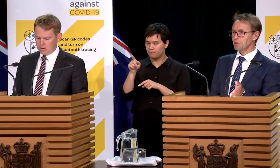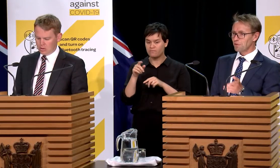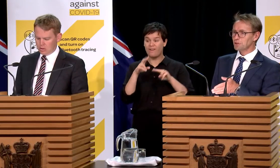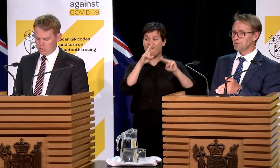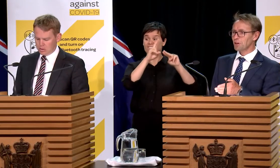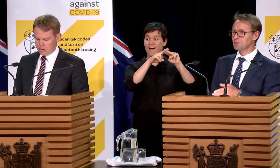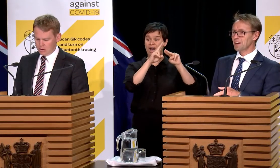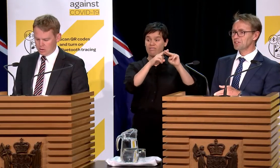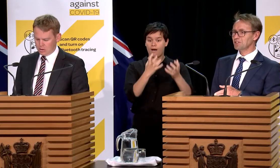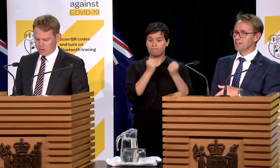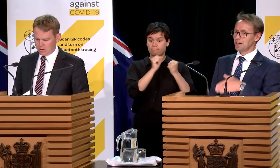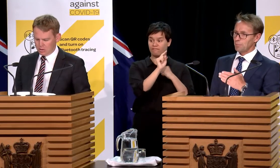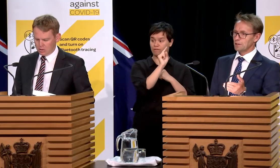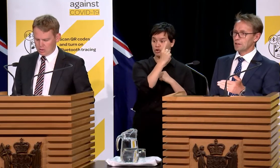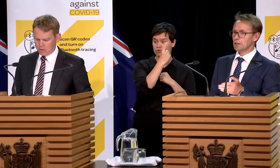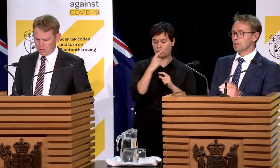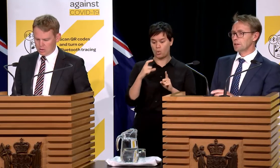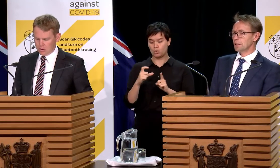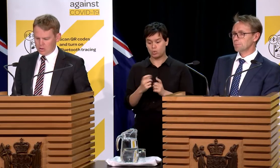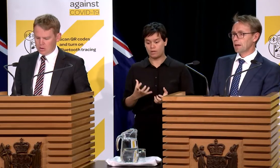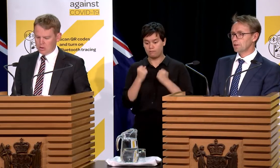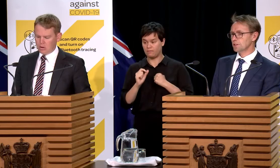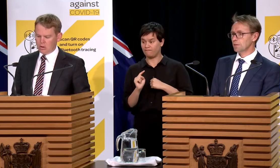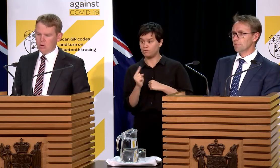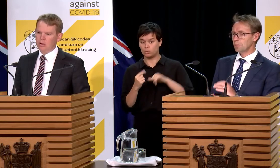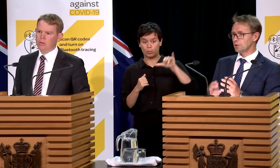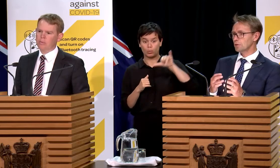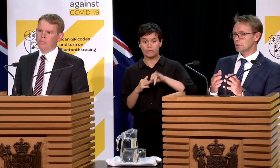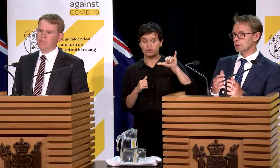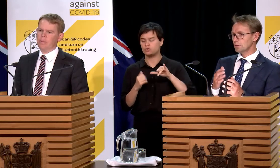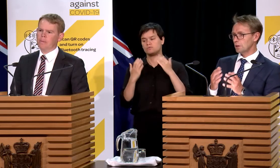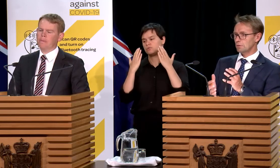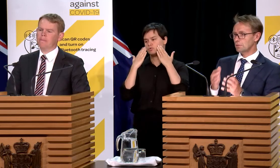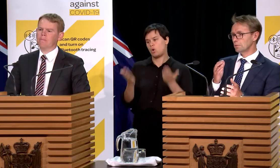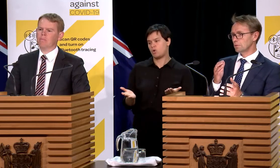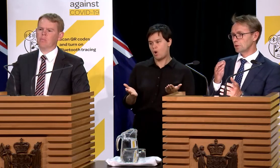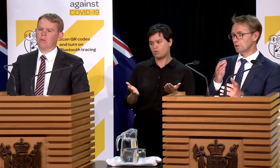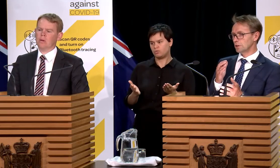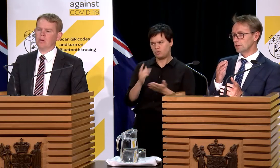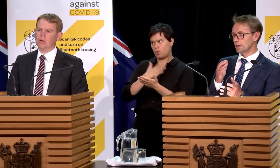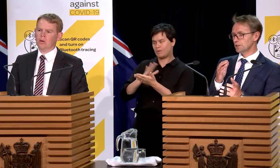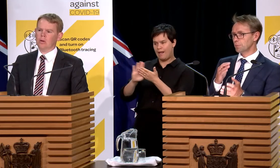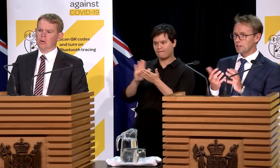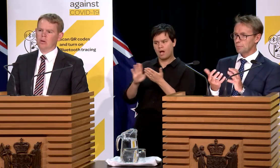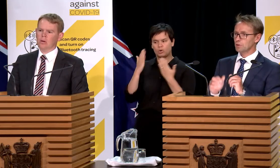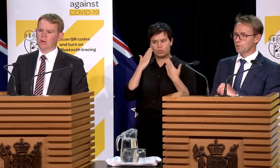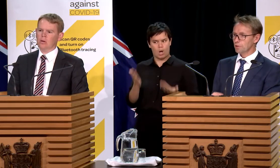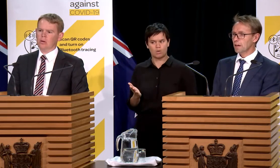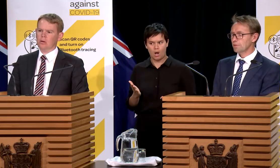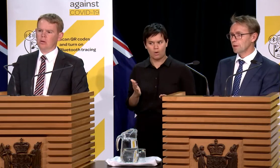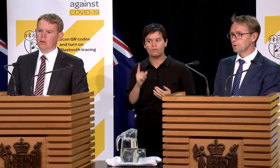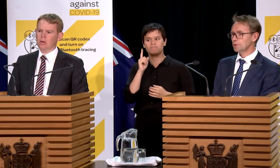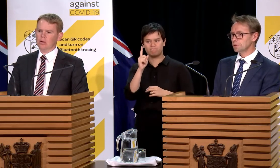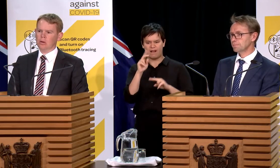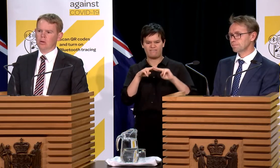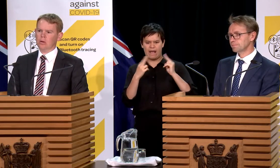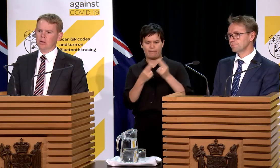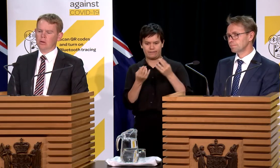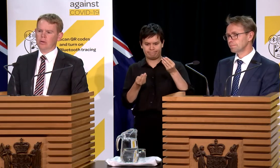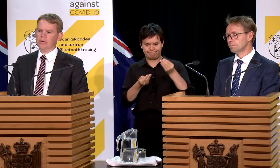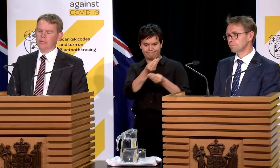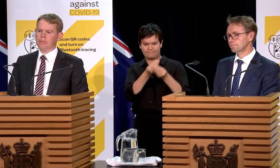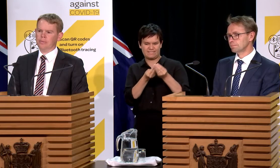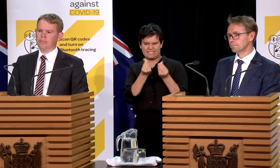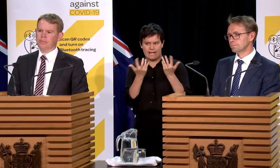C was the first of those cases, but clearly as part of the same family unit, that the spread happened within that family unit. Are we